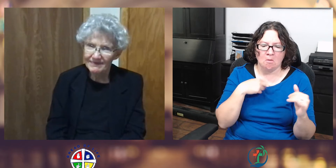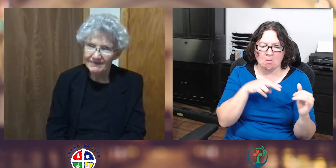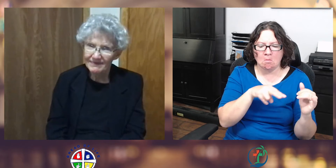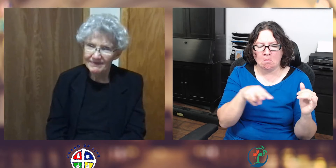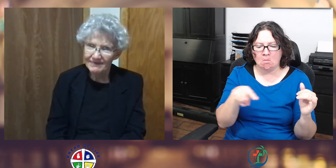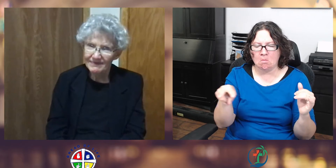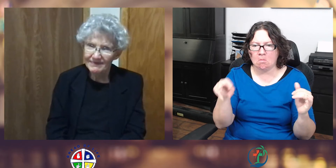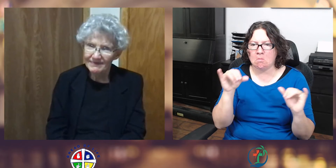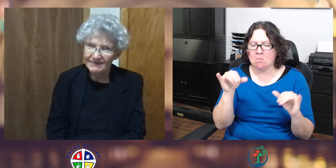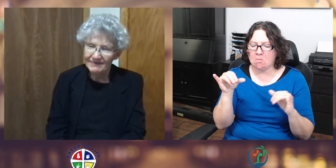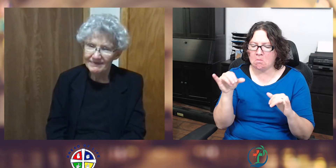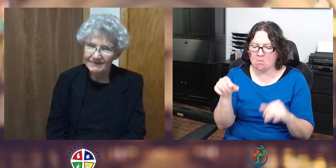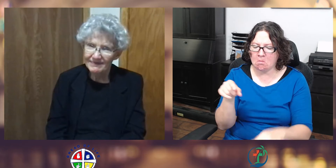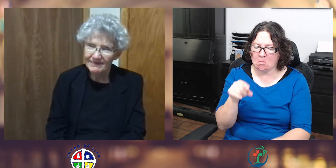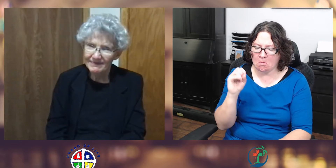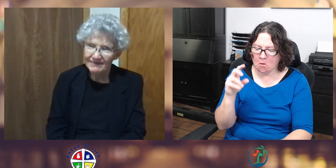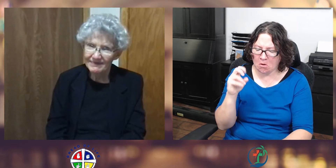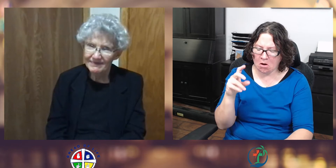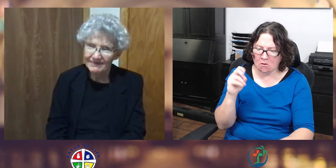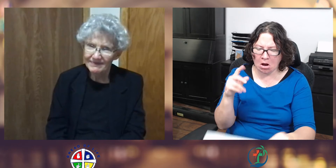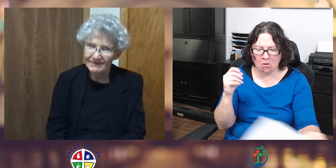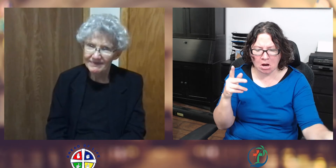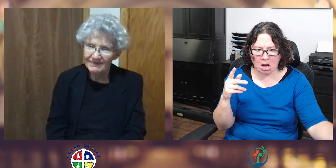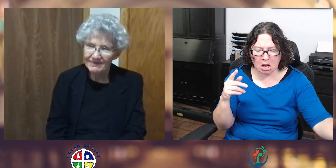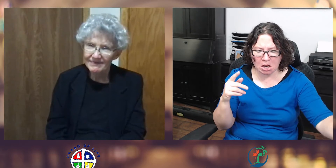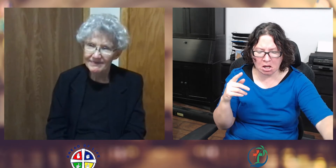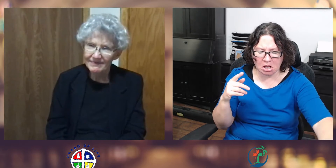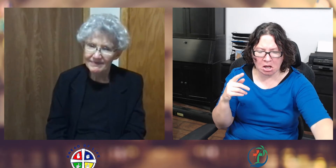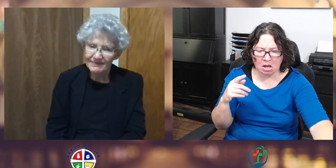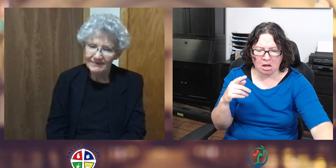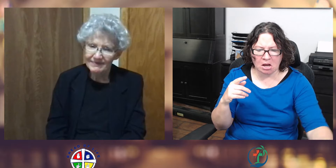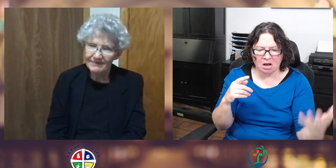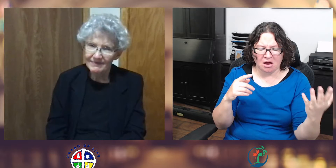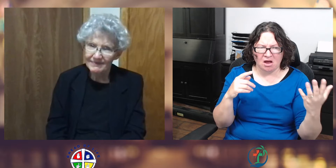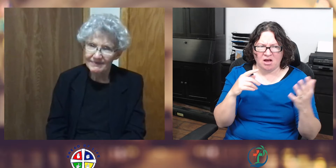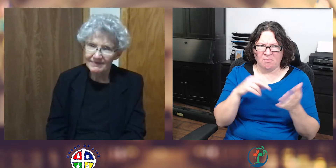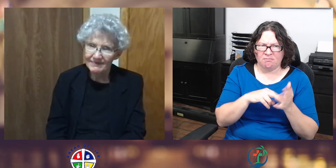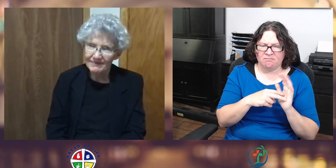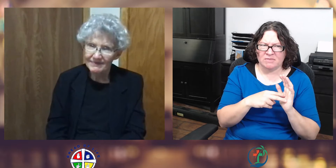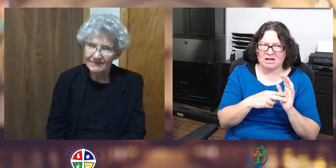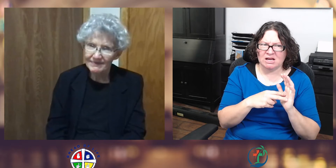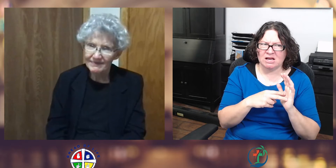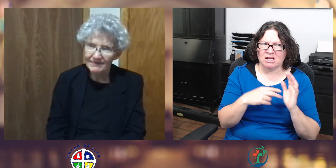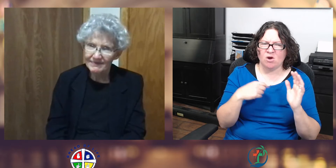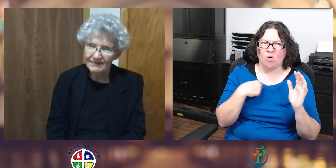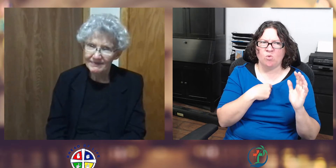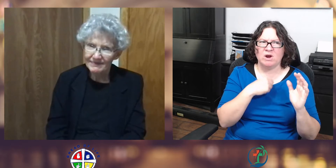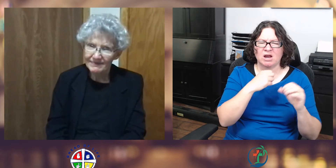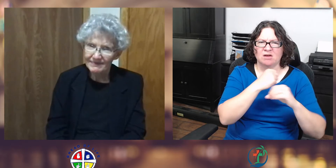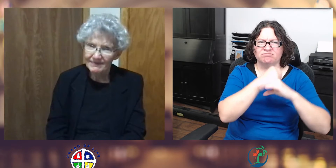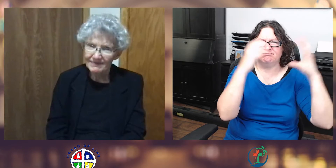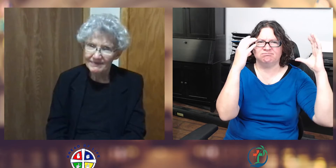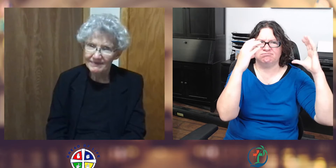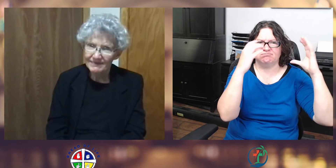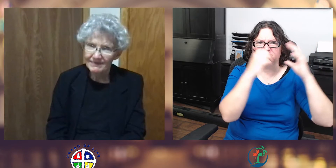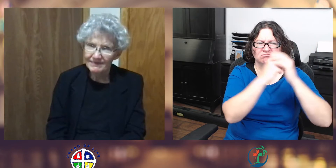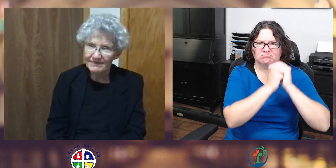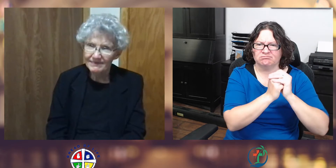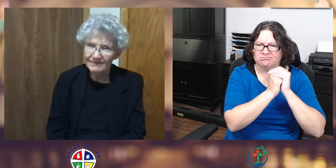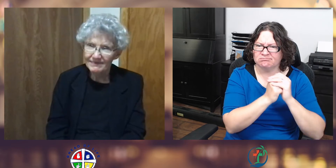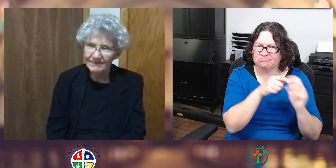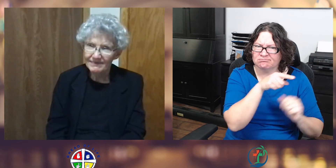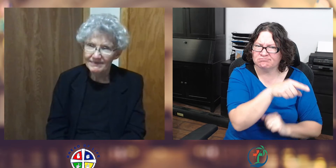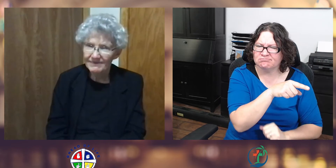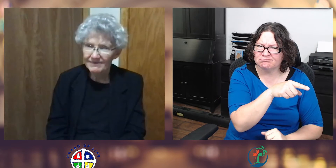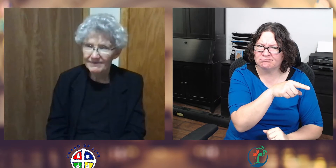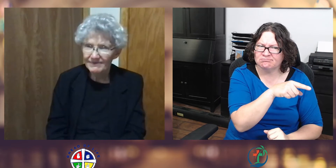Rabbi, one last thing. Yes. If there's time, I have a friend in Caesarea who I haven't